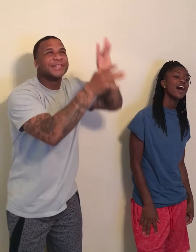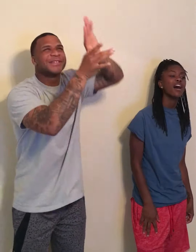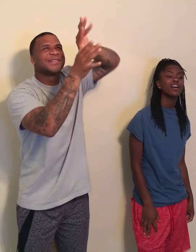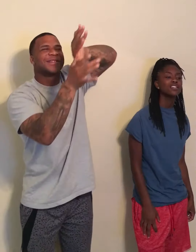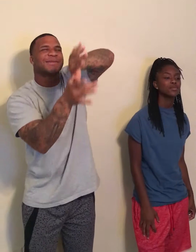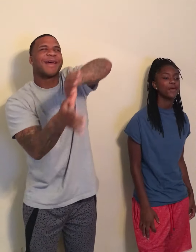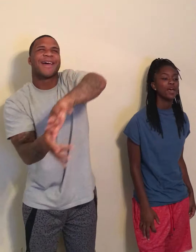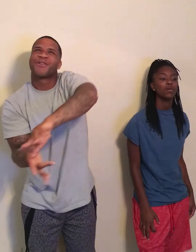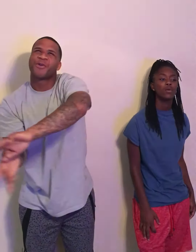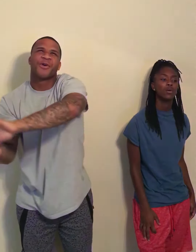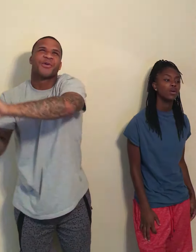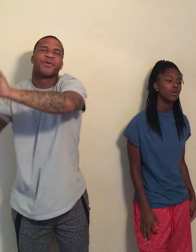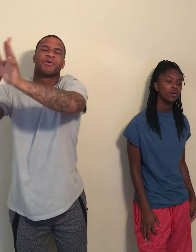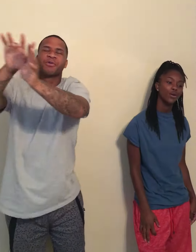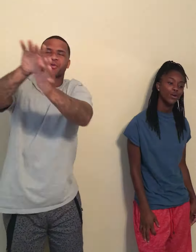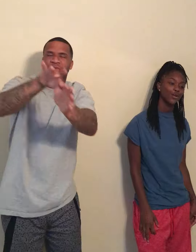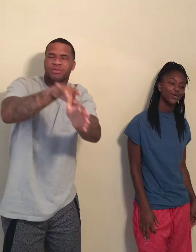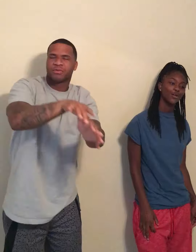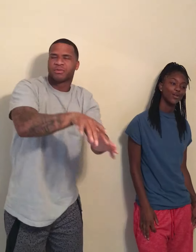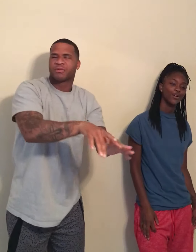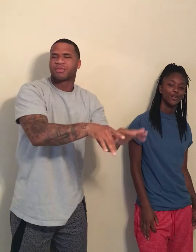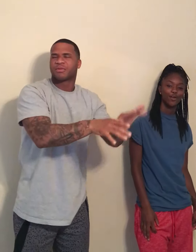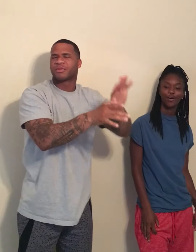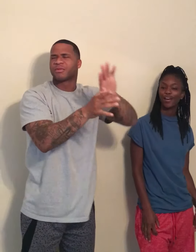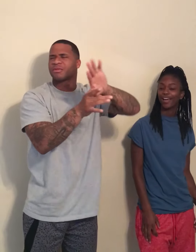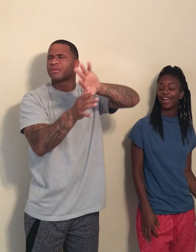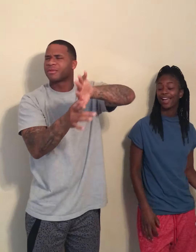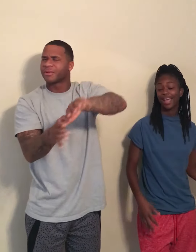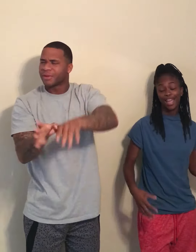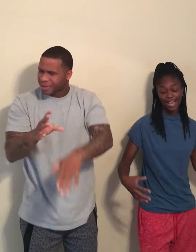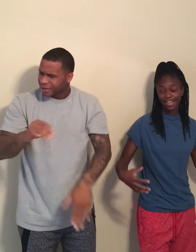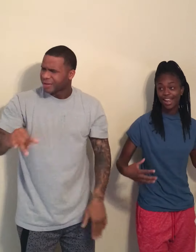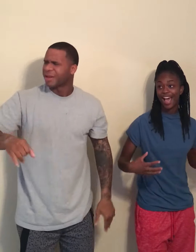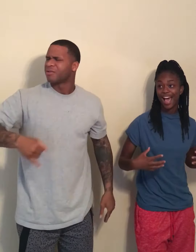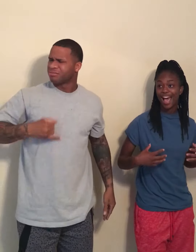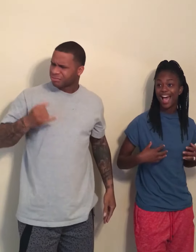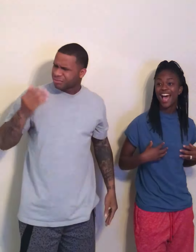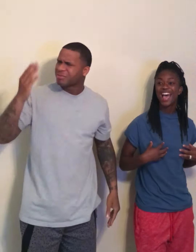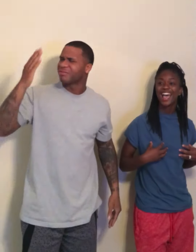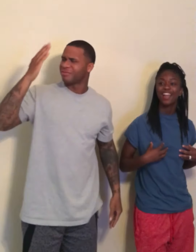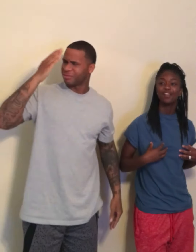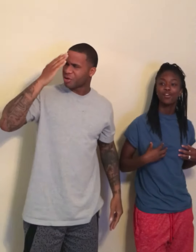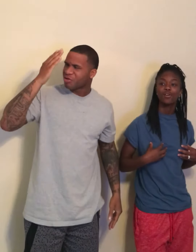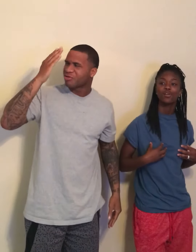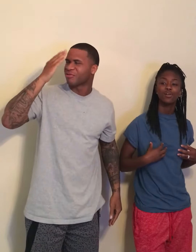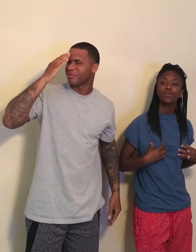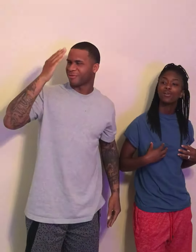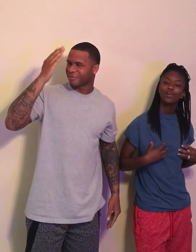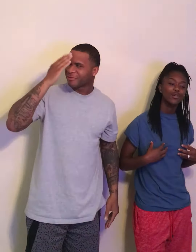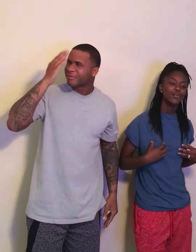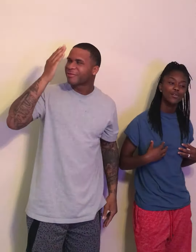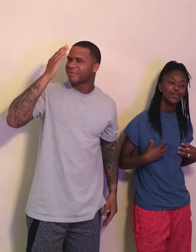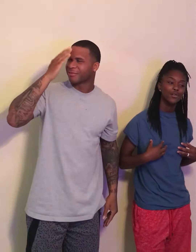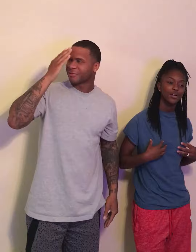sparrow. And I know